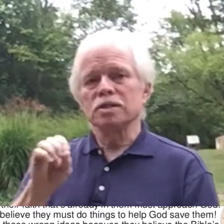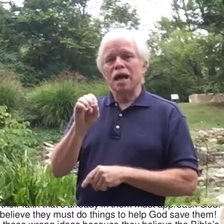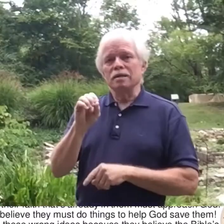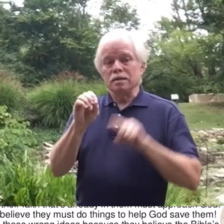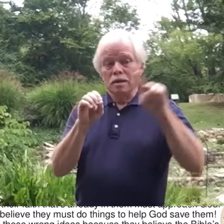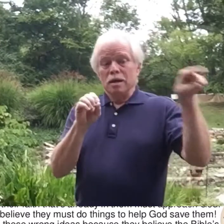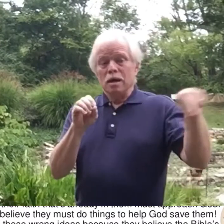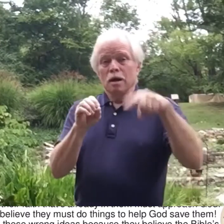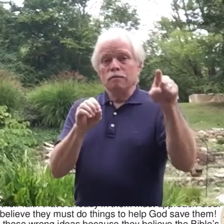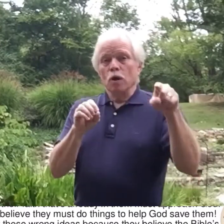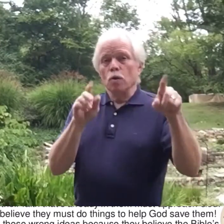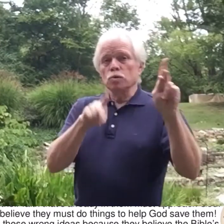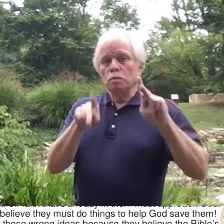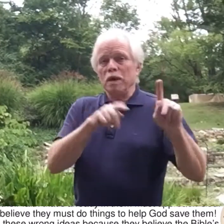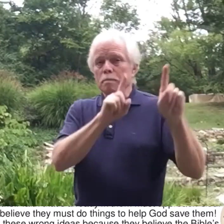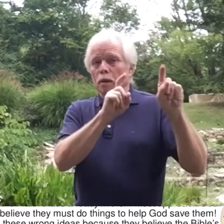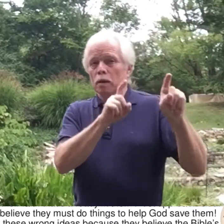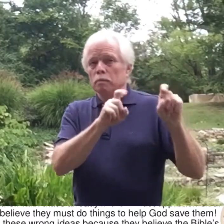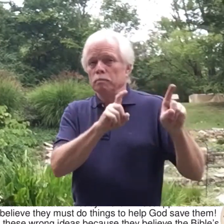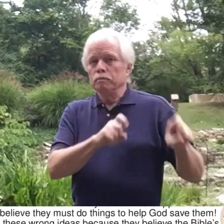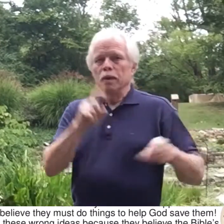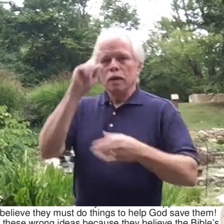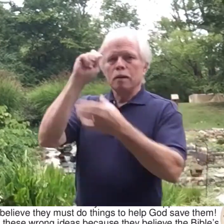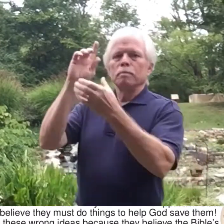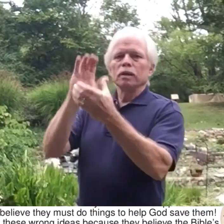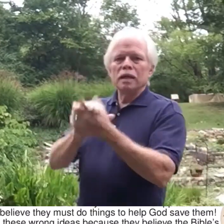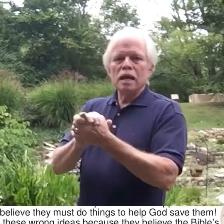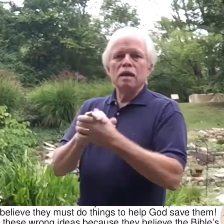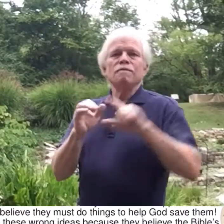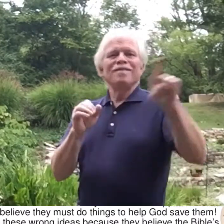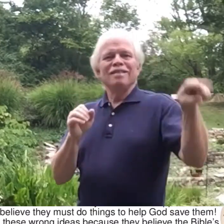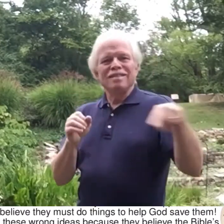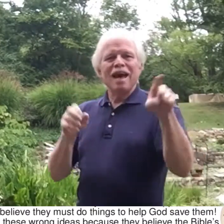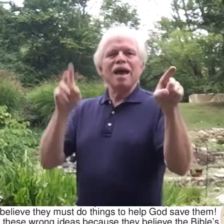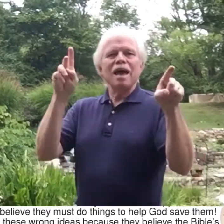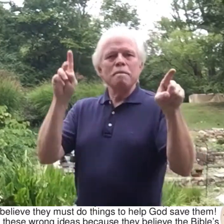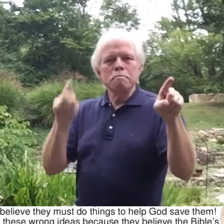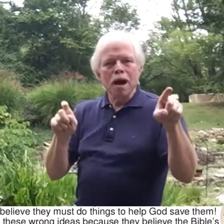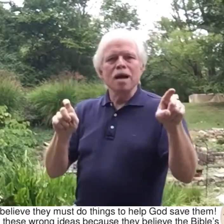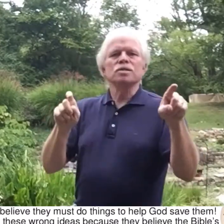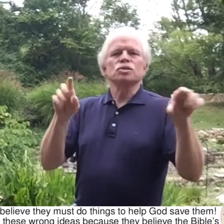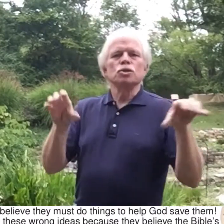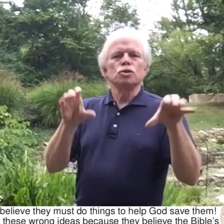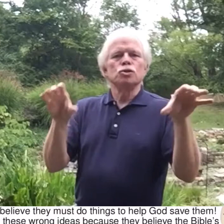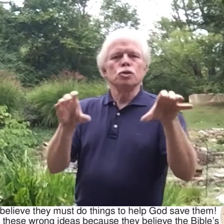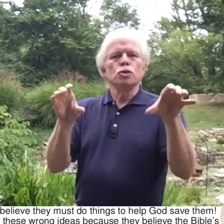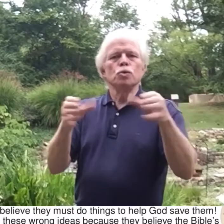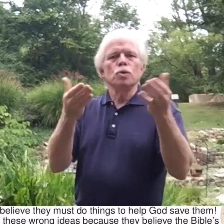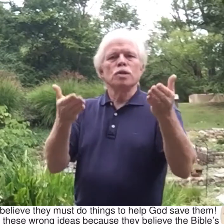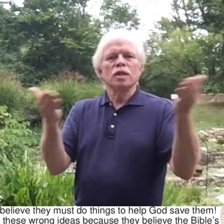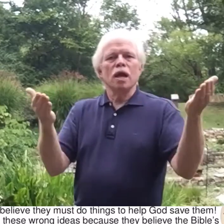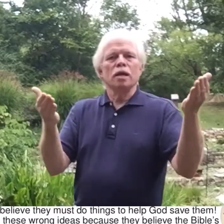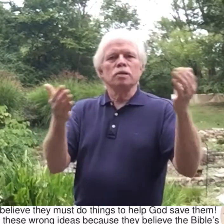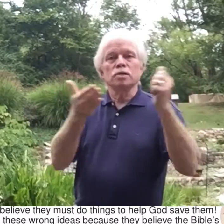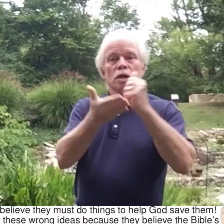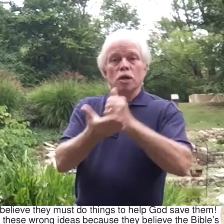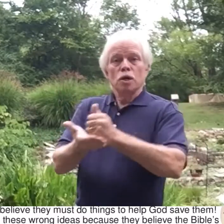71% of those people believe that they must do things